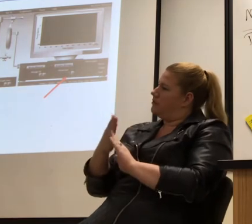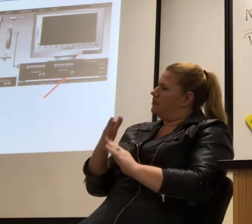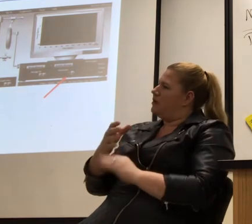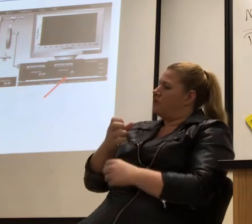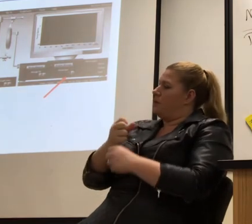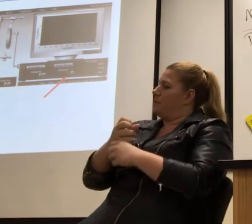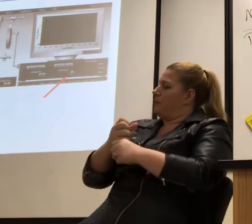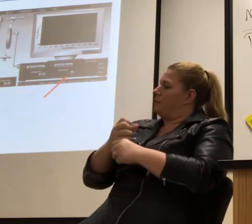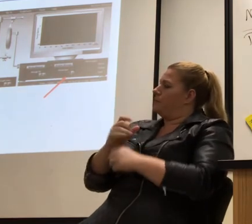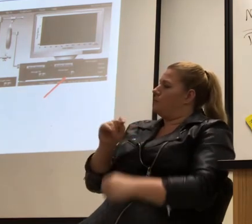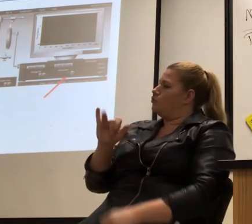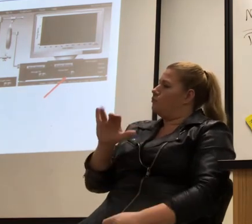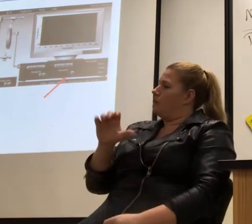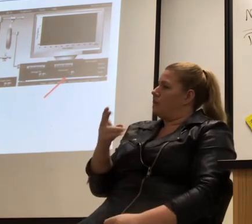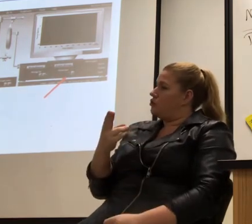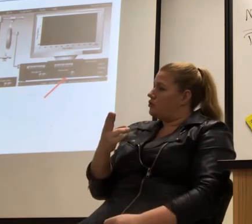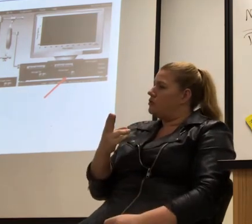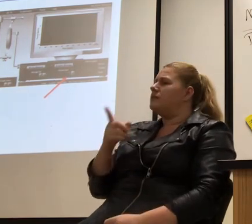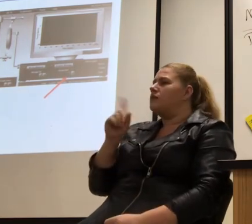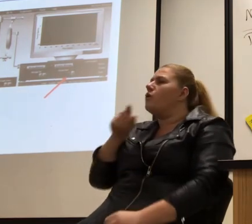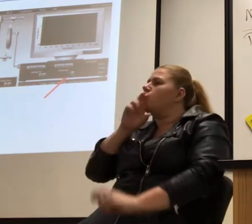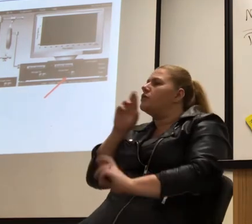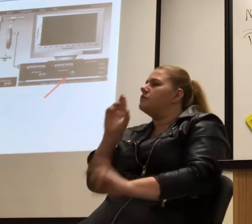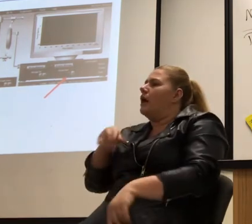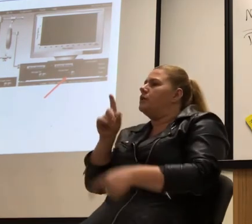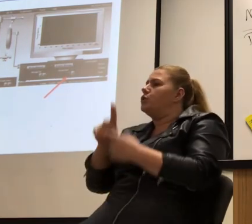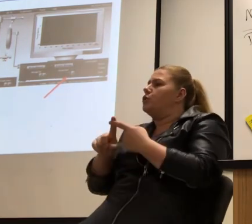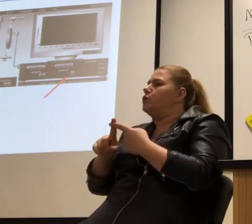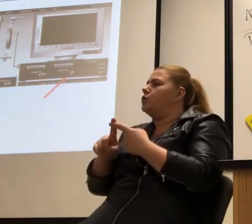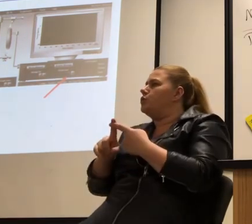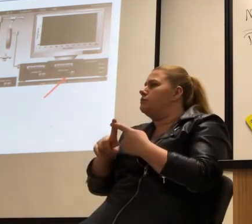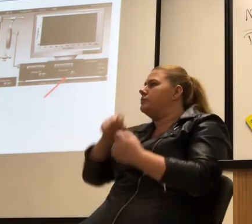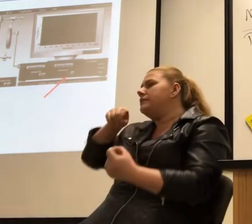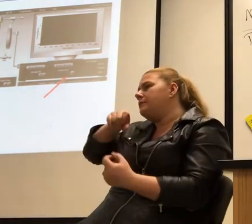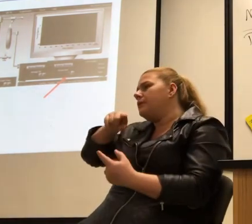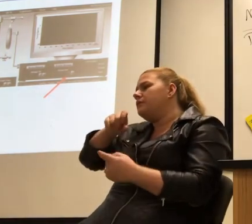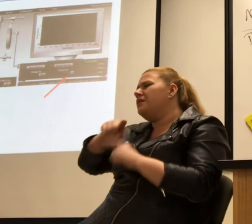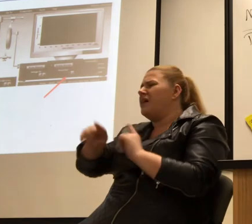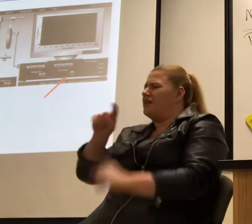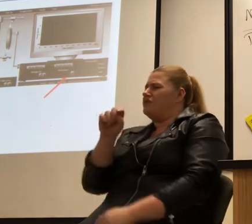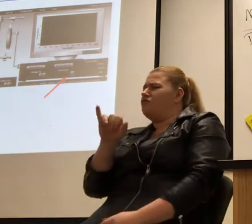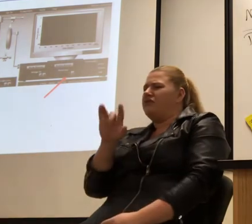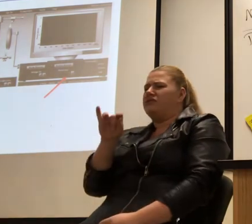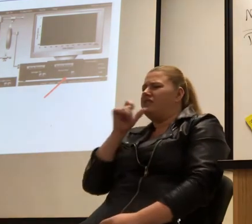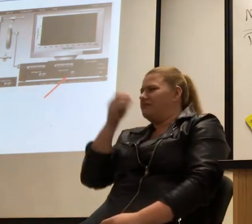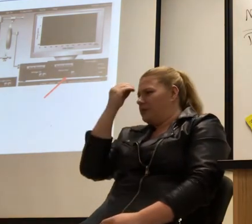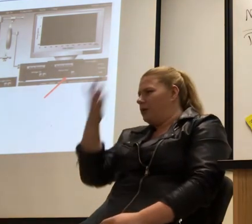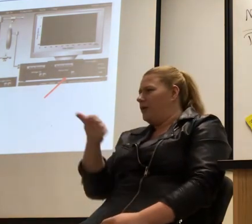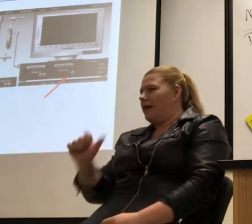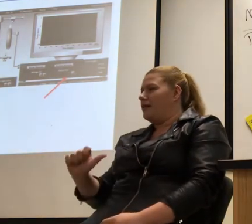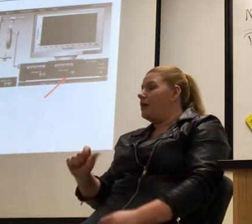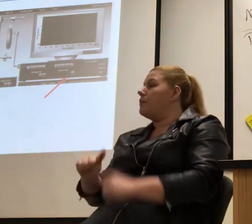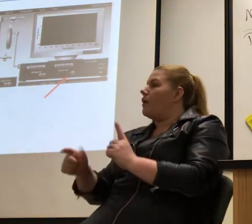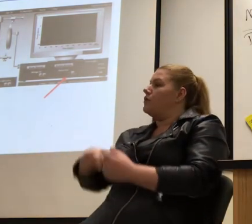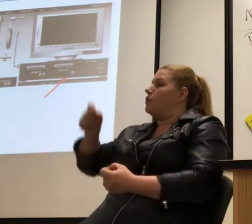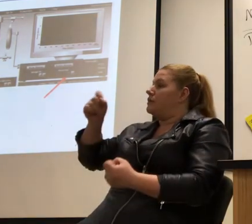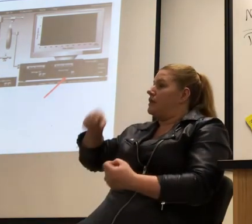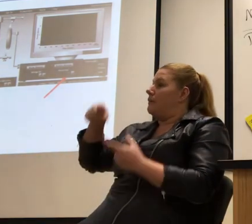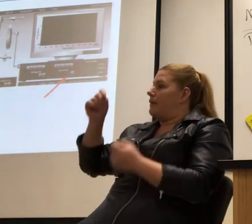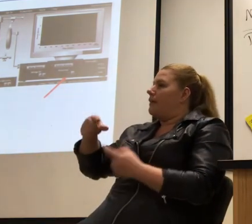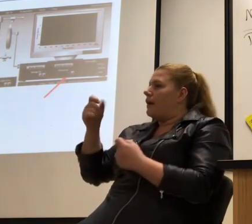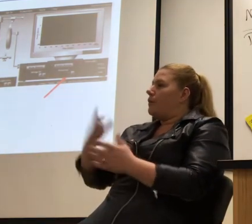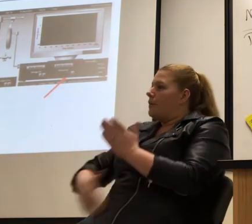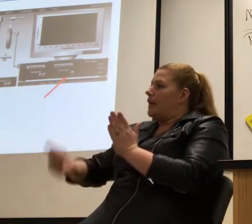stimulus, but you want to know how muscle really works. One twitch doesn't tell you anything. So what you have to do is stimulate it